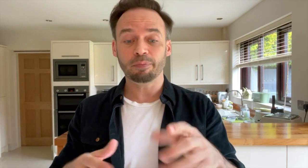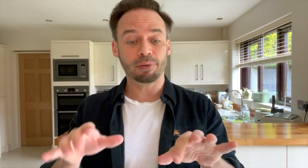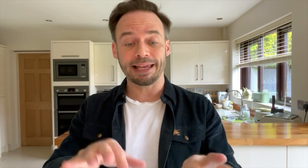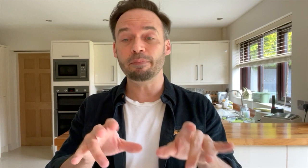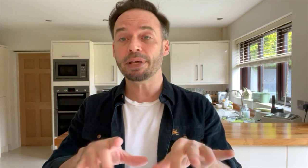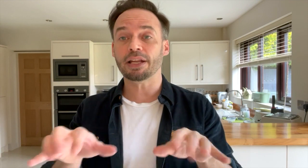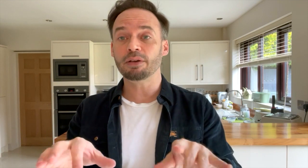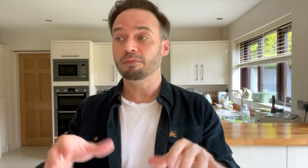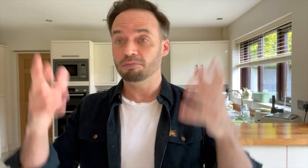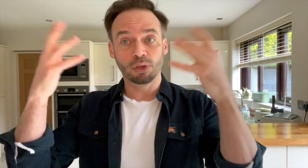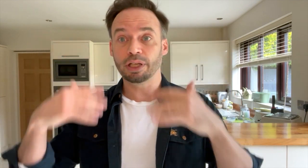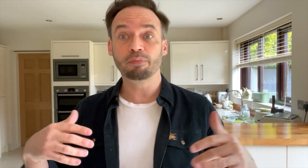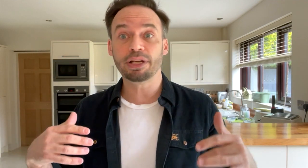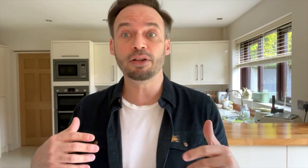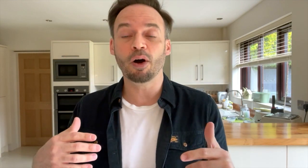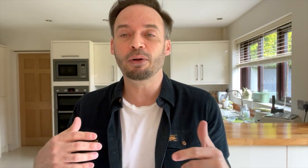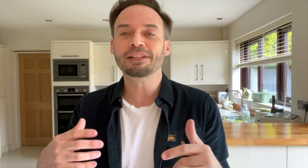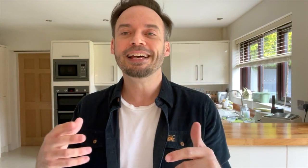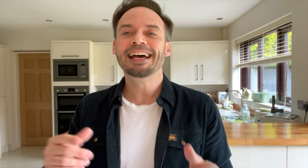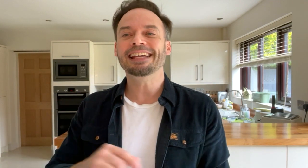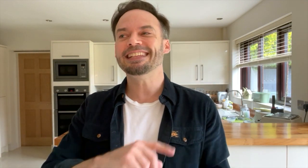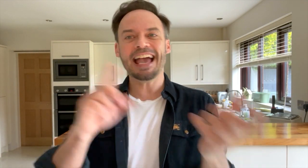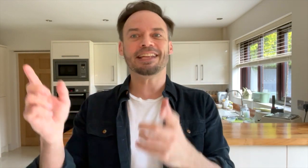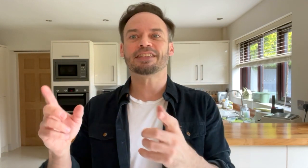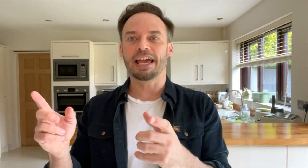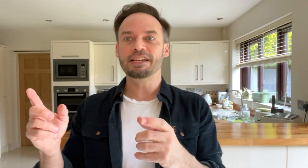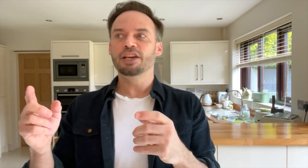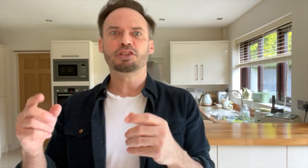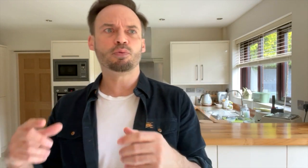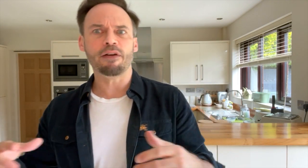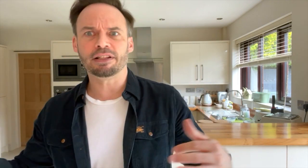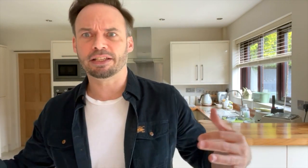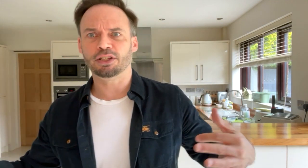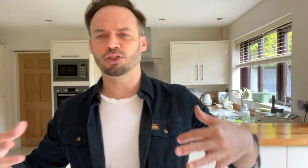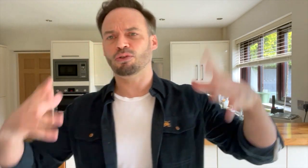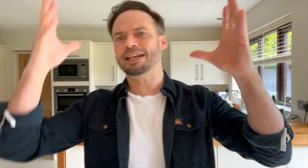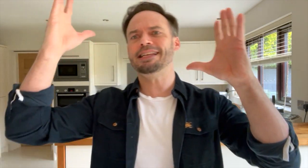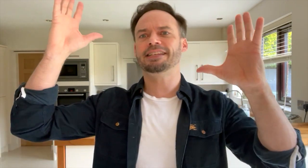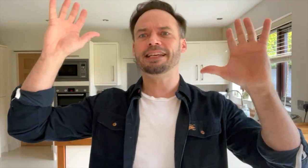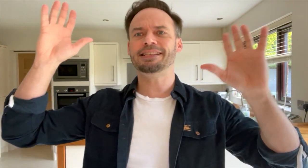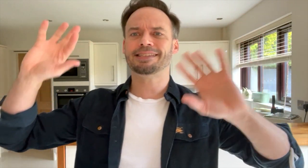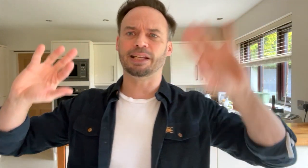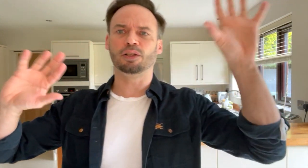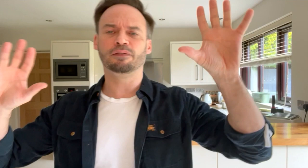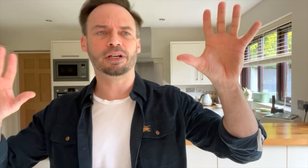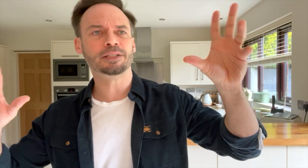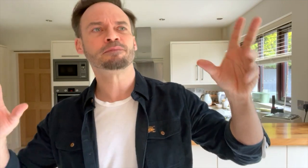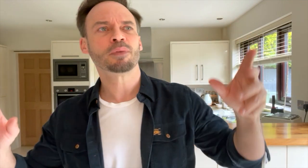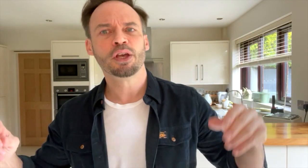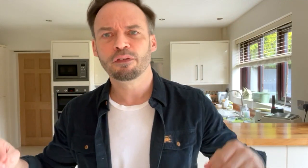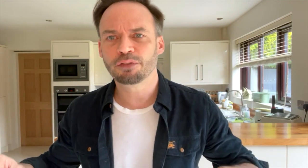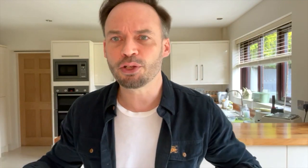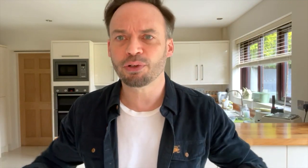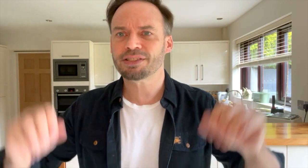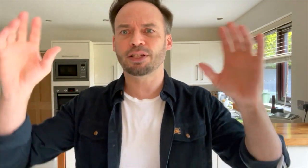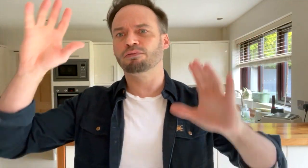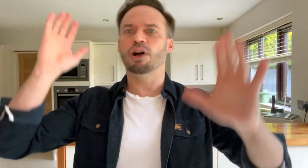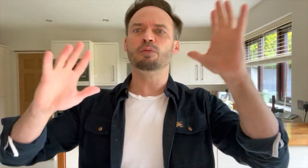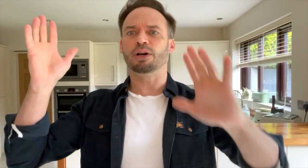playing piano looking pretty normal and the next day she's wearing like a crazy silver futuristic robot